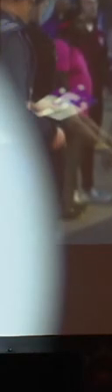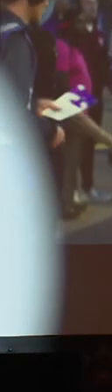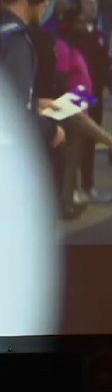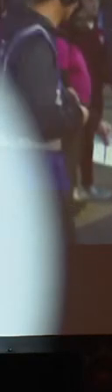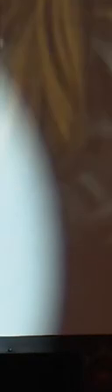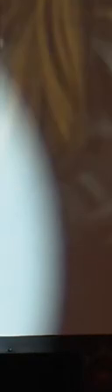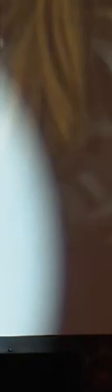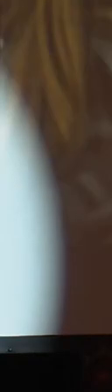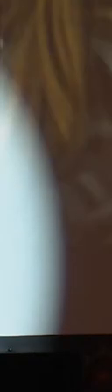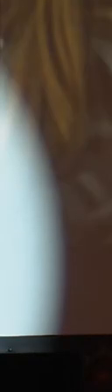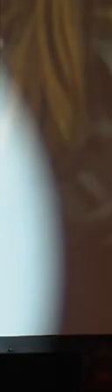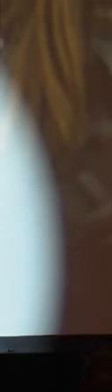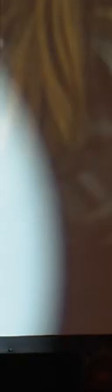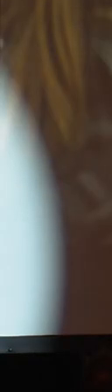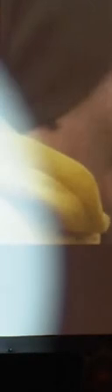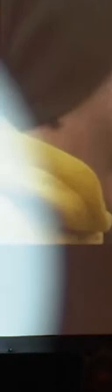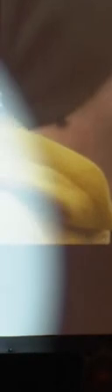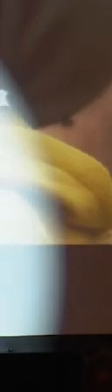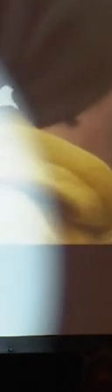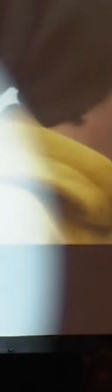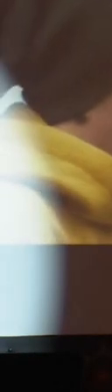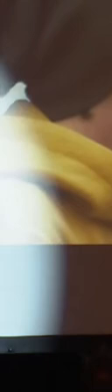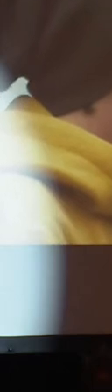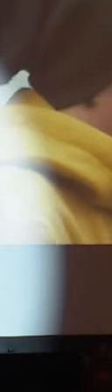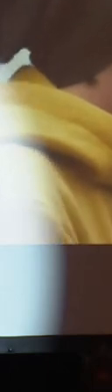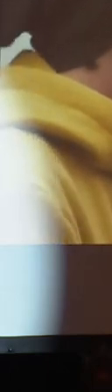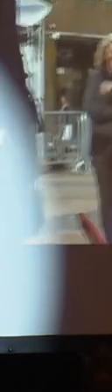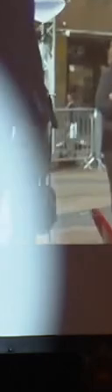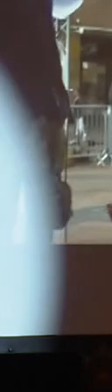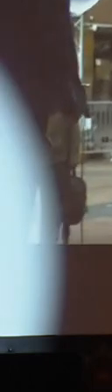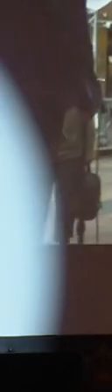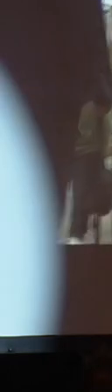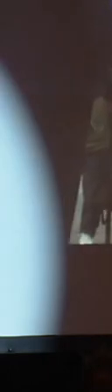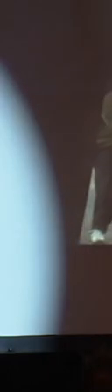from across the city, the crisis choir who created a new song.